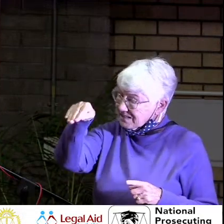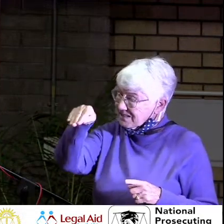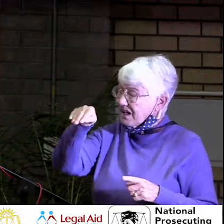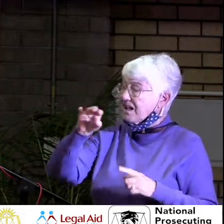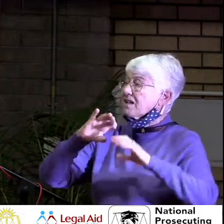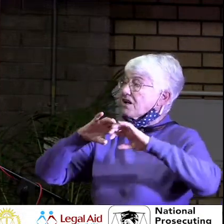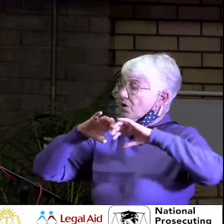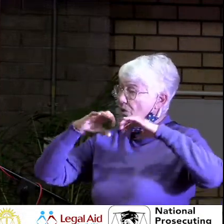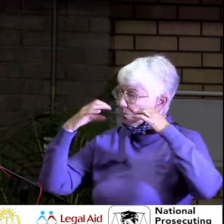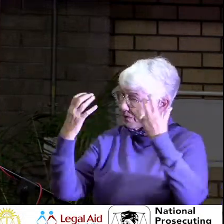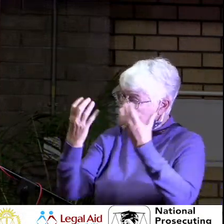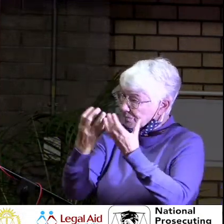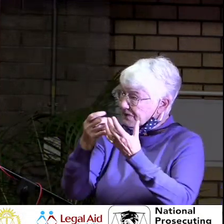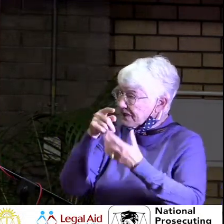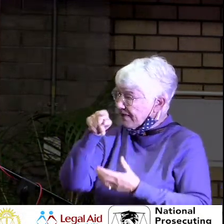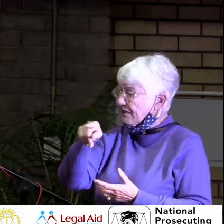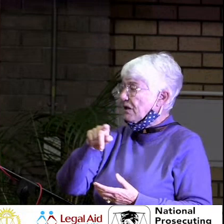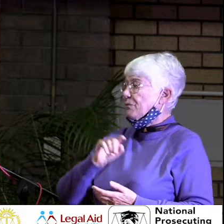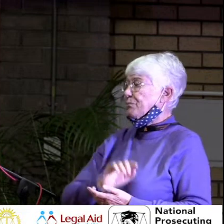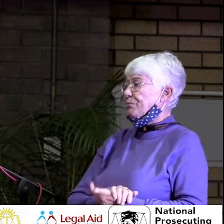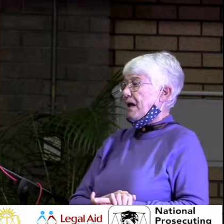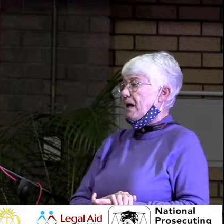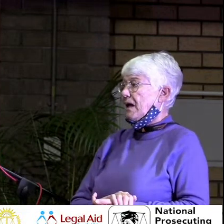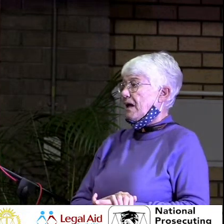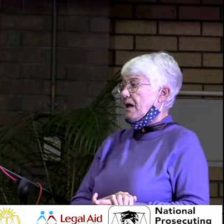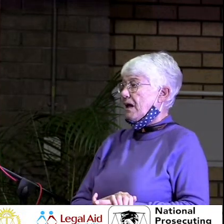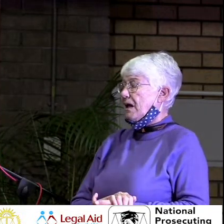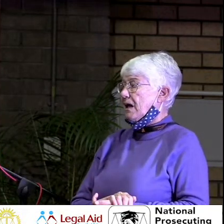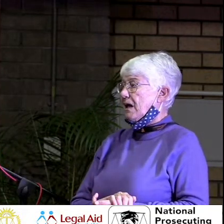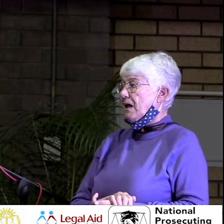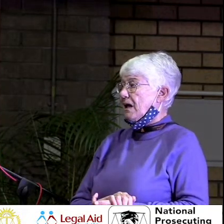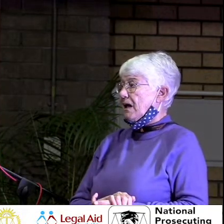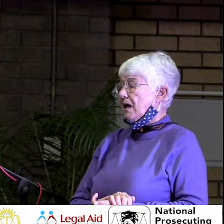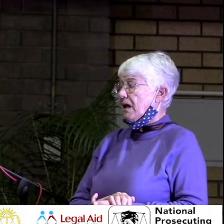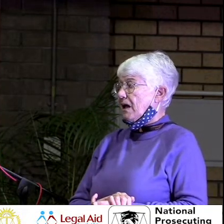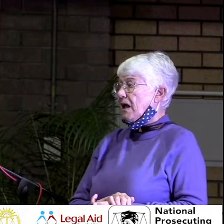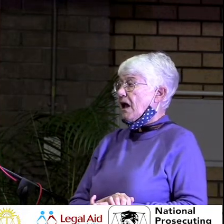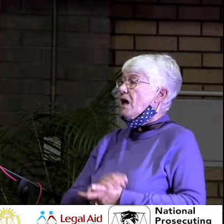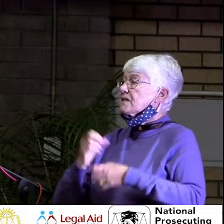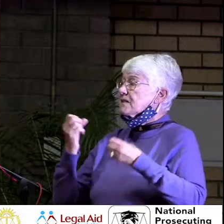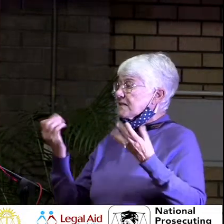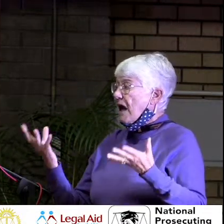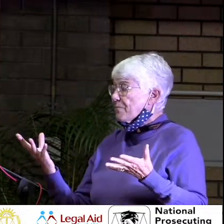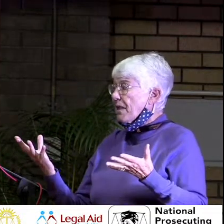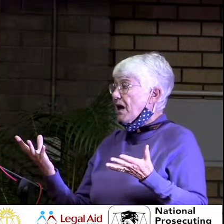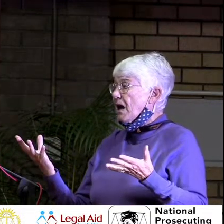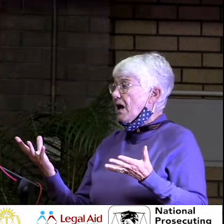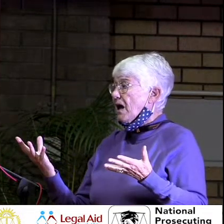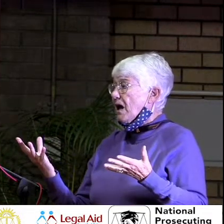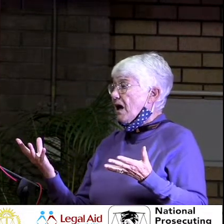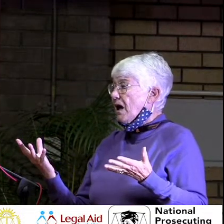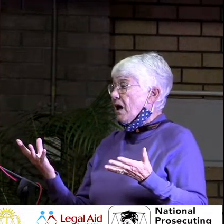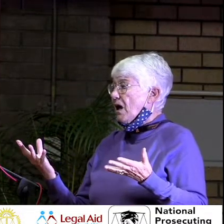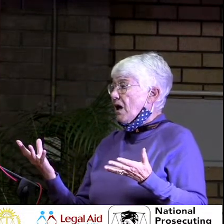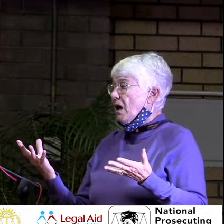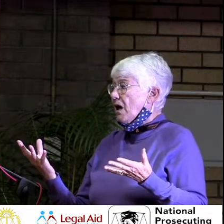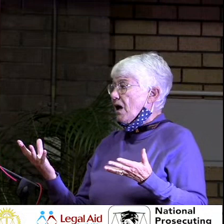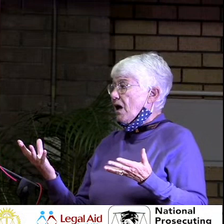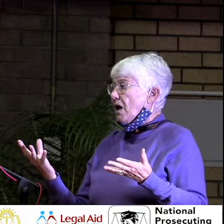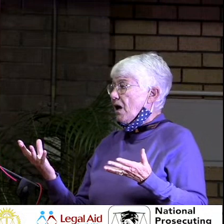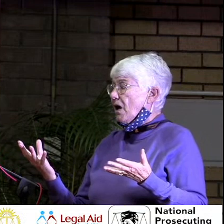Others are in the community, in the correctional center itself. Sometimes you find that there is an